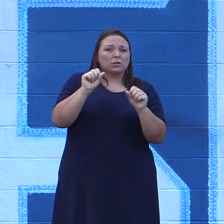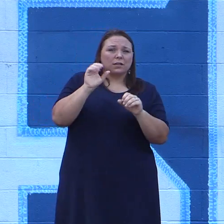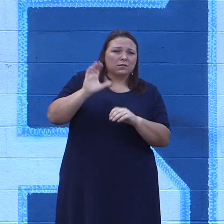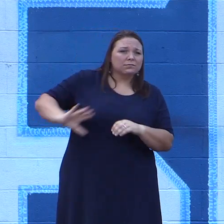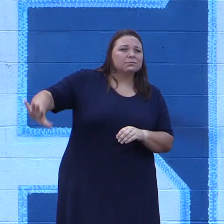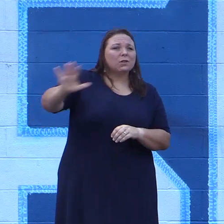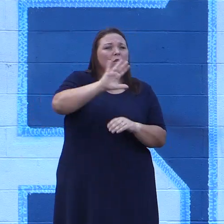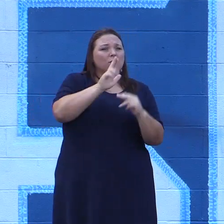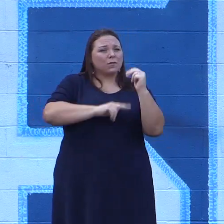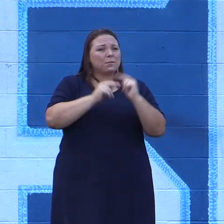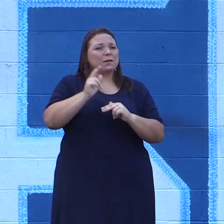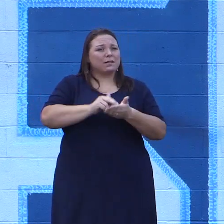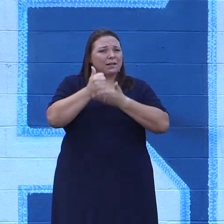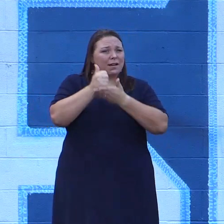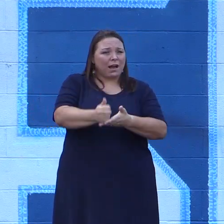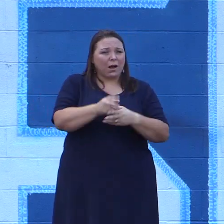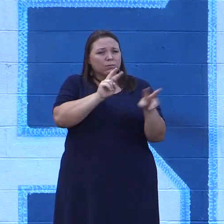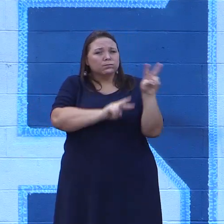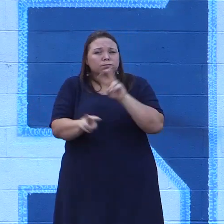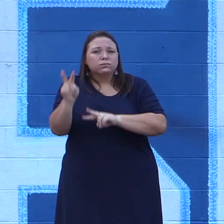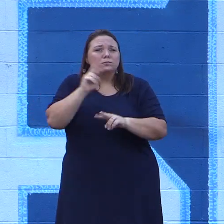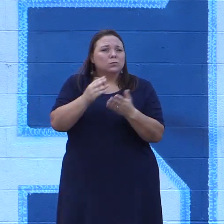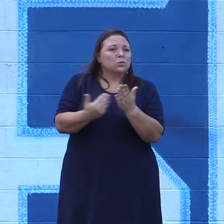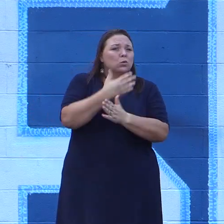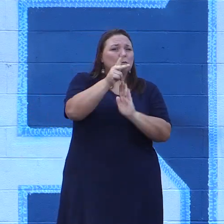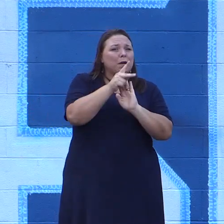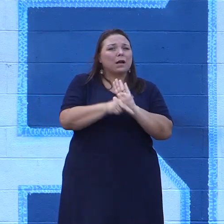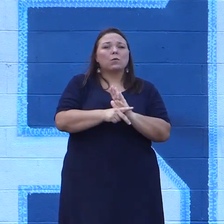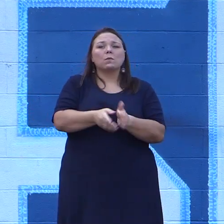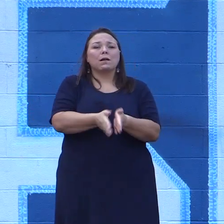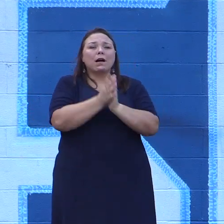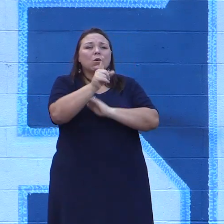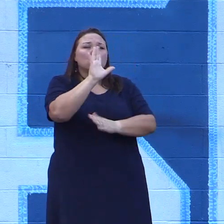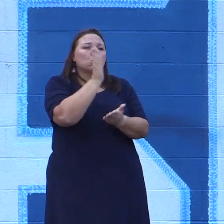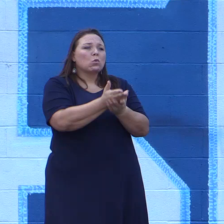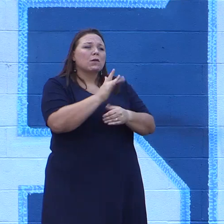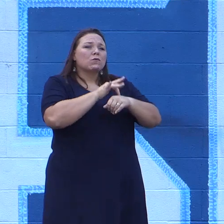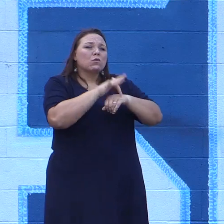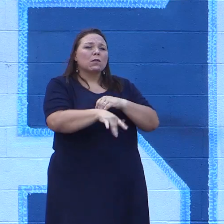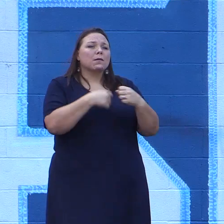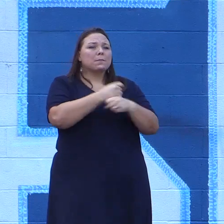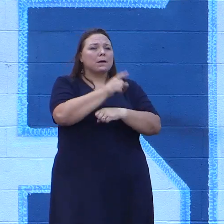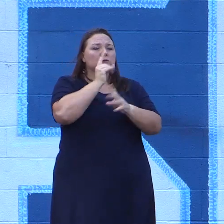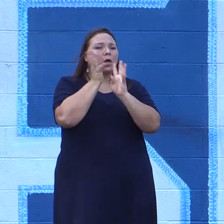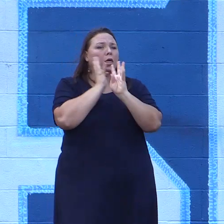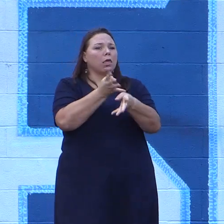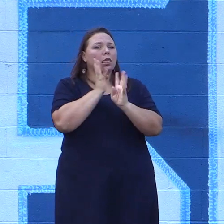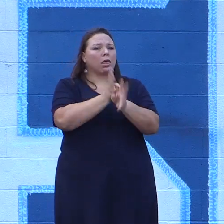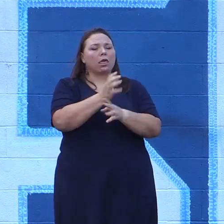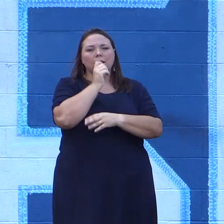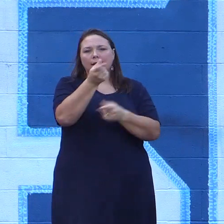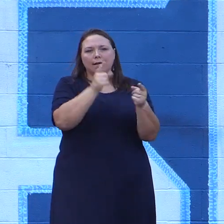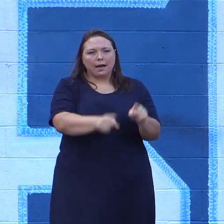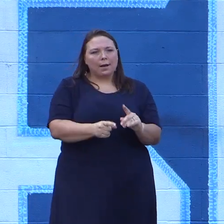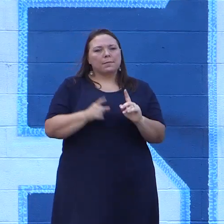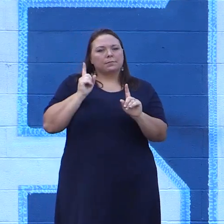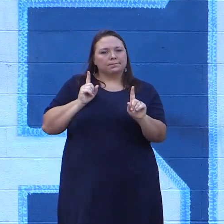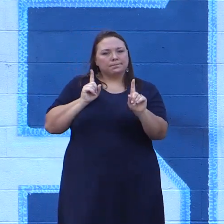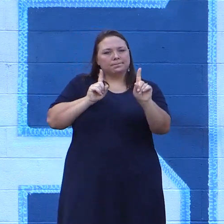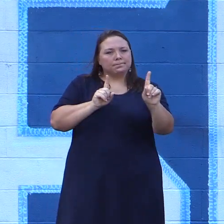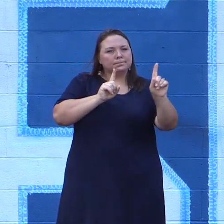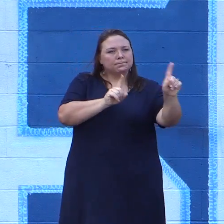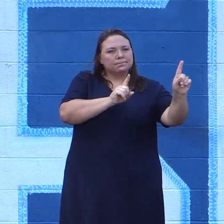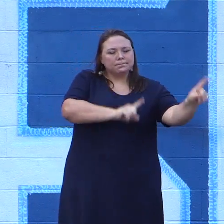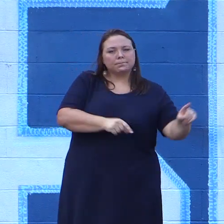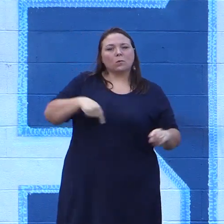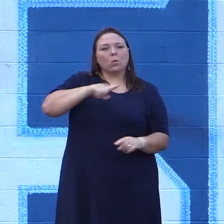new policies. We're asking that fans arrive early to the stadium to avoid crowding at entry gates. At those gates, we will have